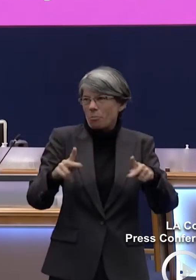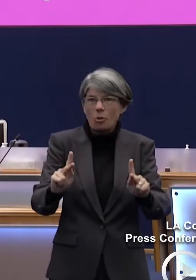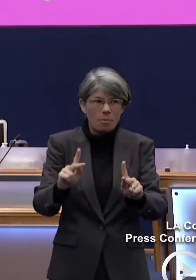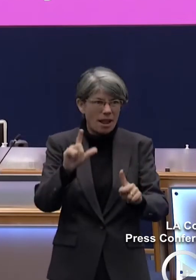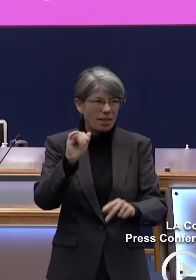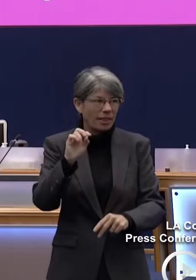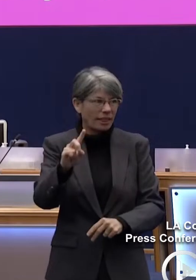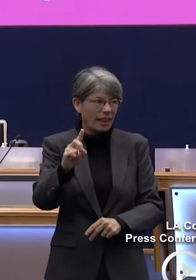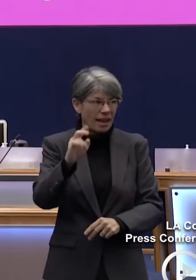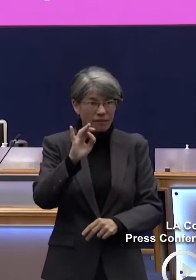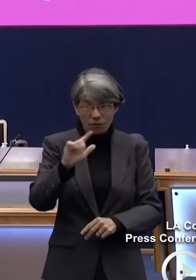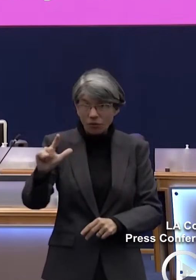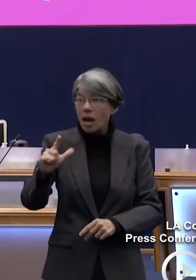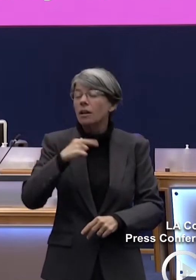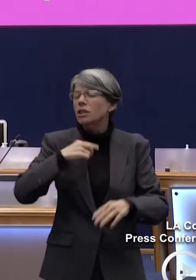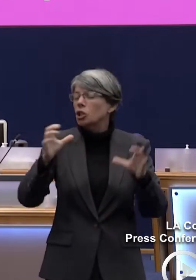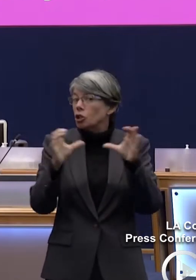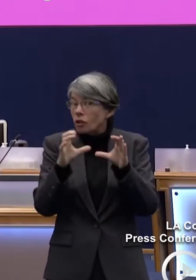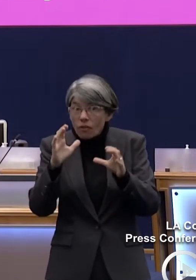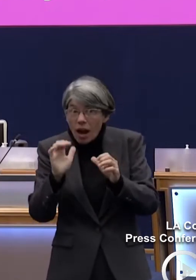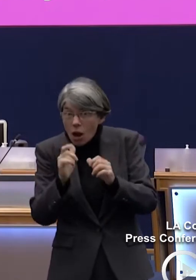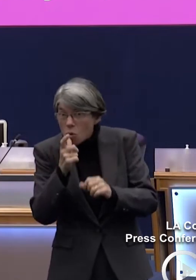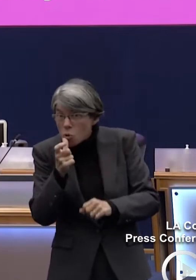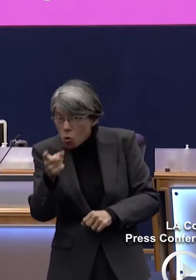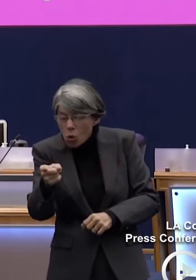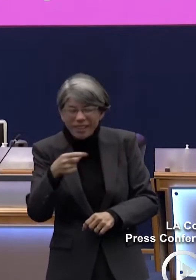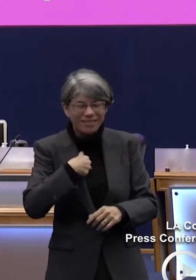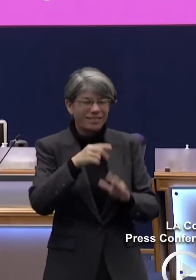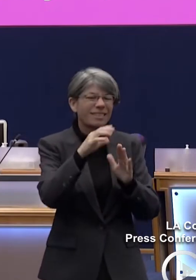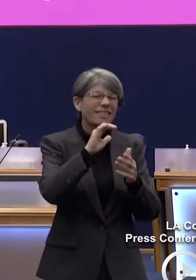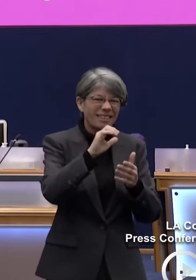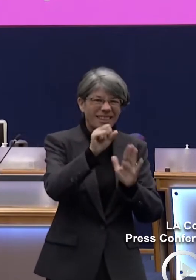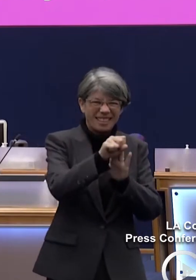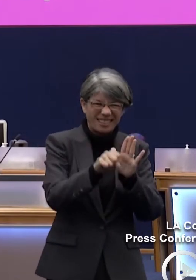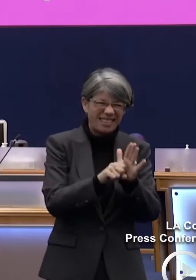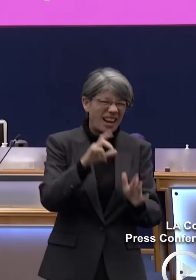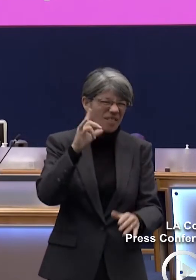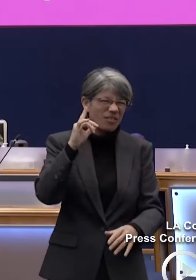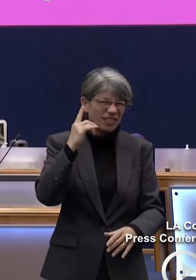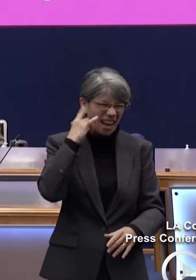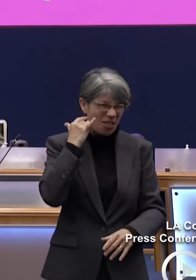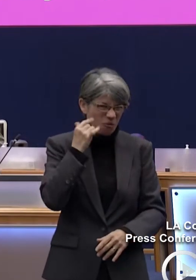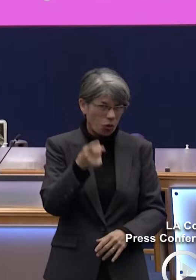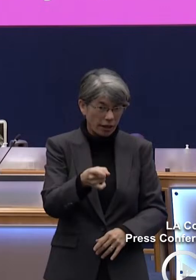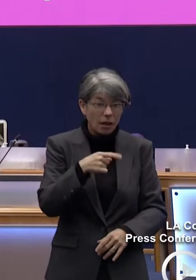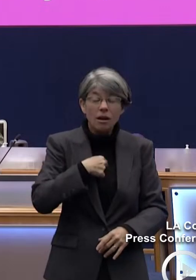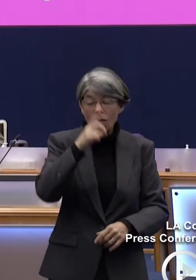landfill, certified and permitted by the state of California for fire, ash, and debris.